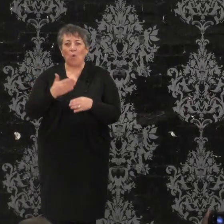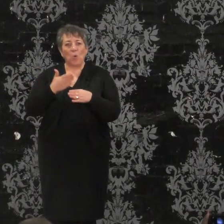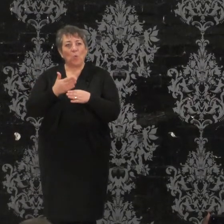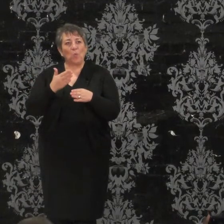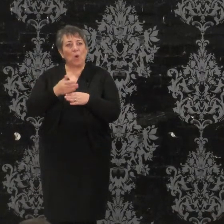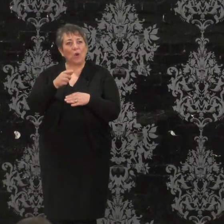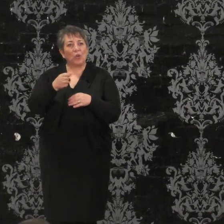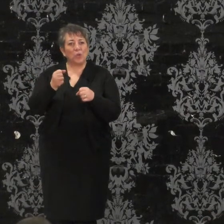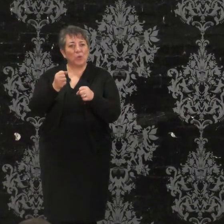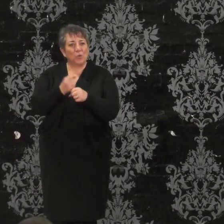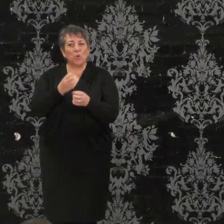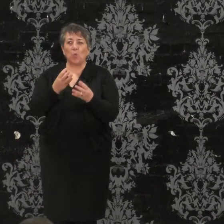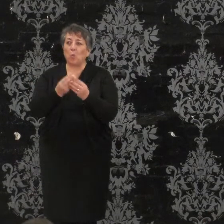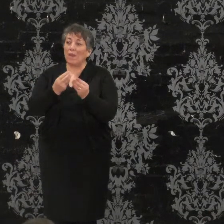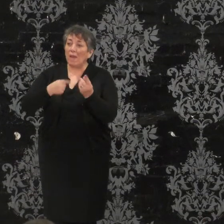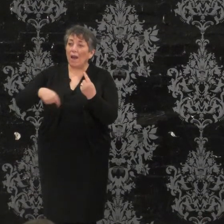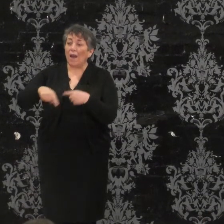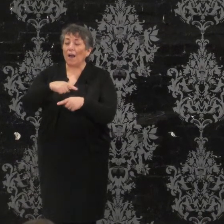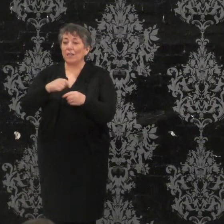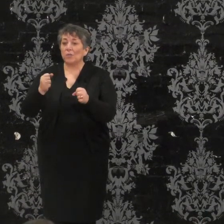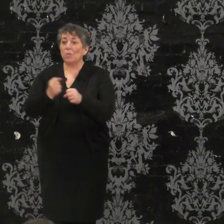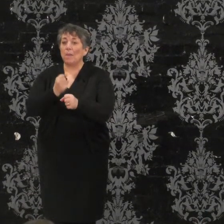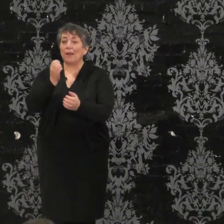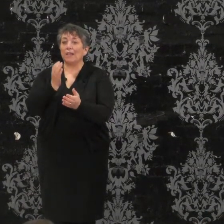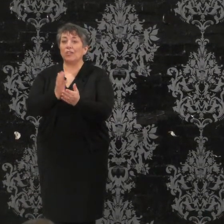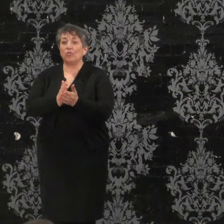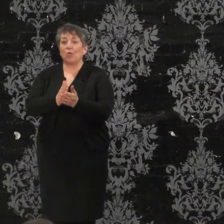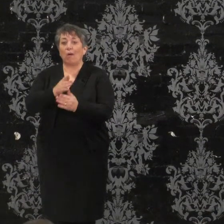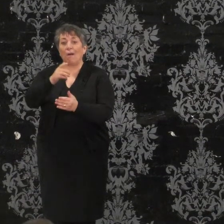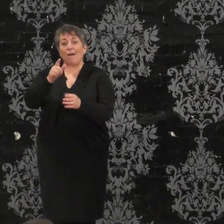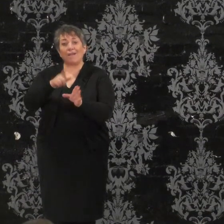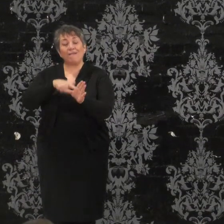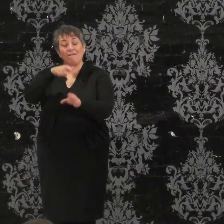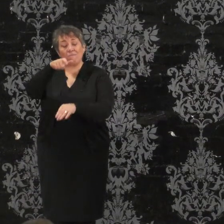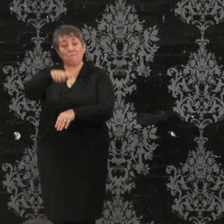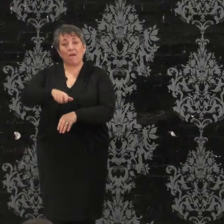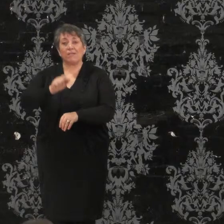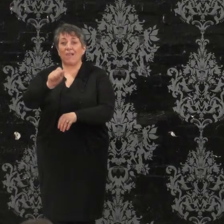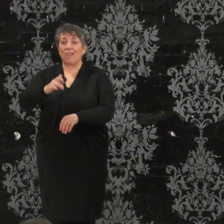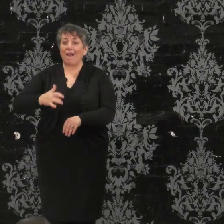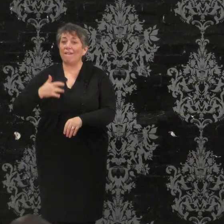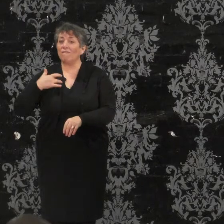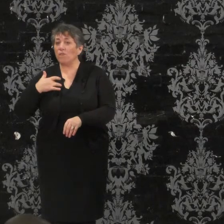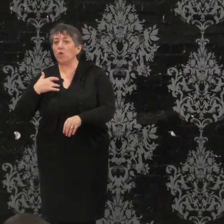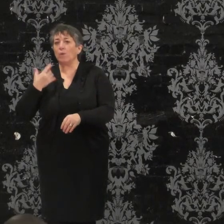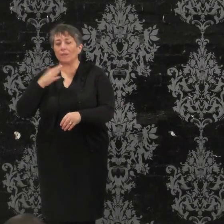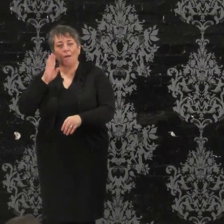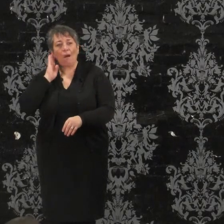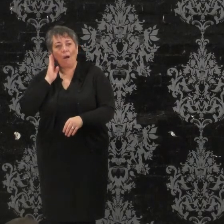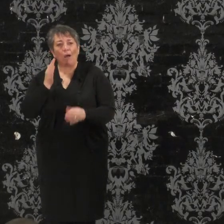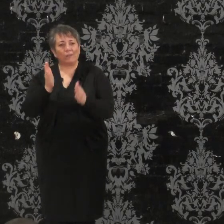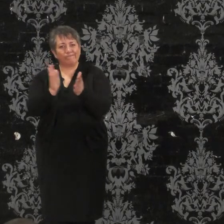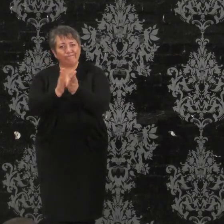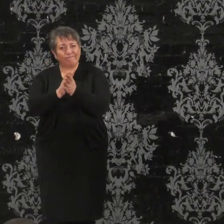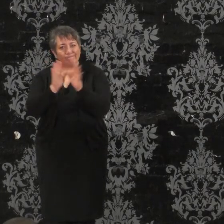to ensure young people's voices are heard. Please give a round of applause to Sarah.